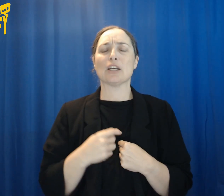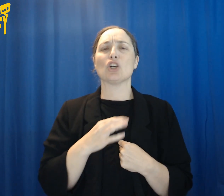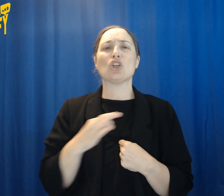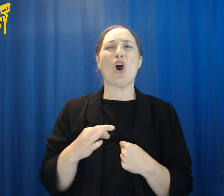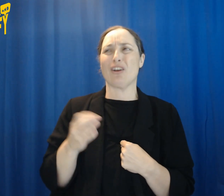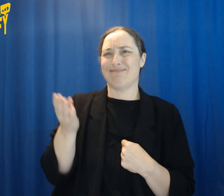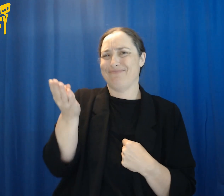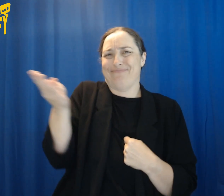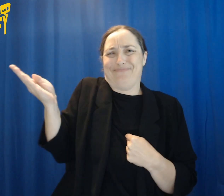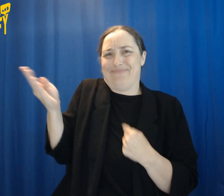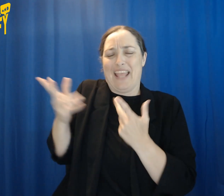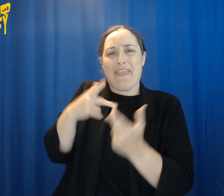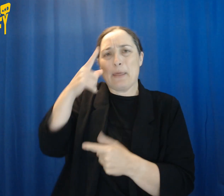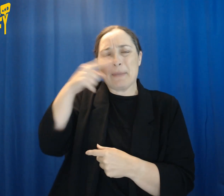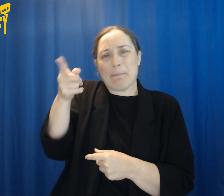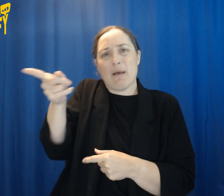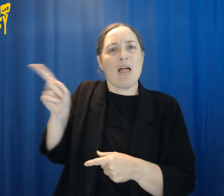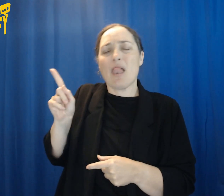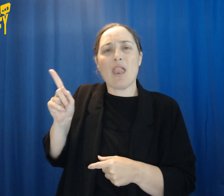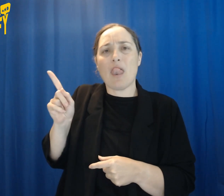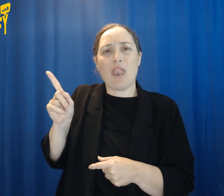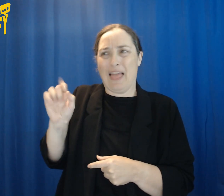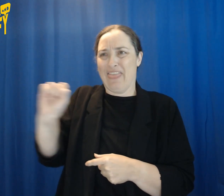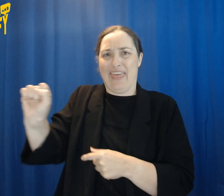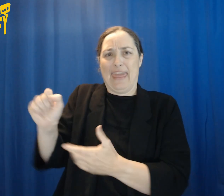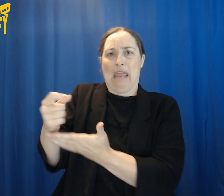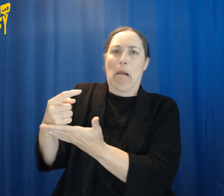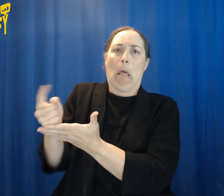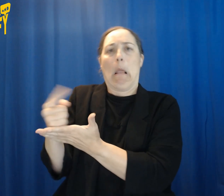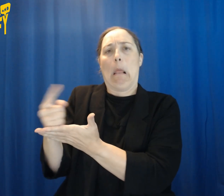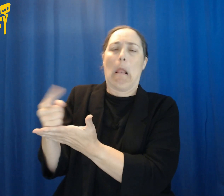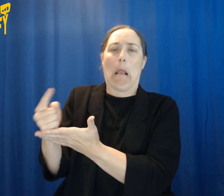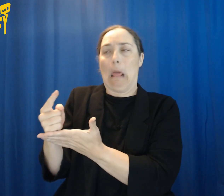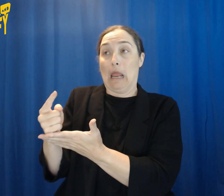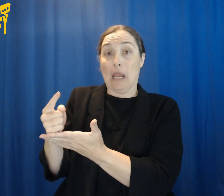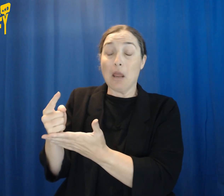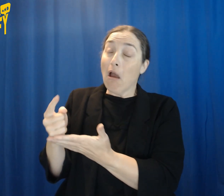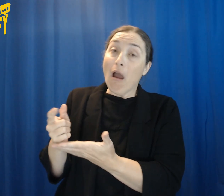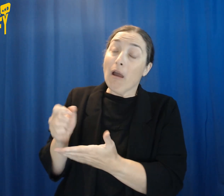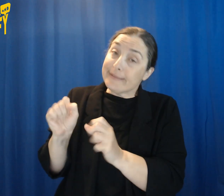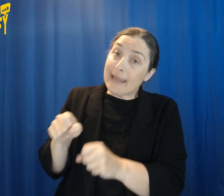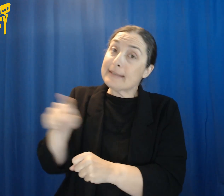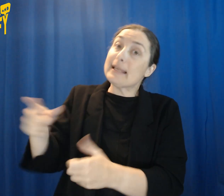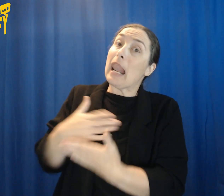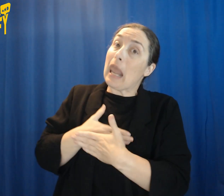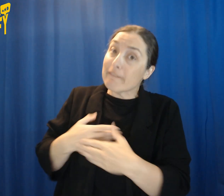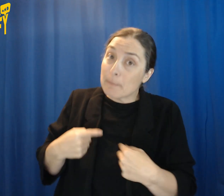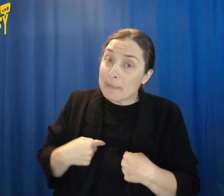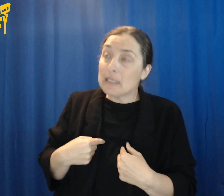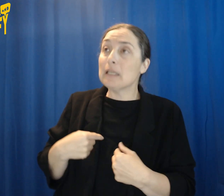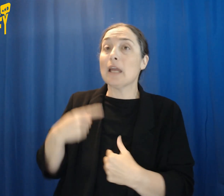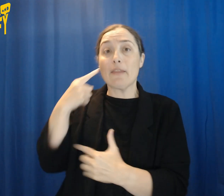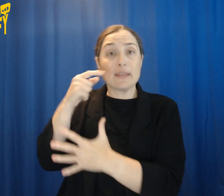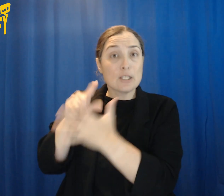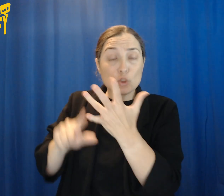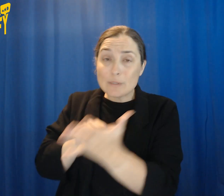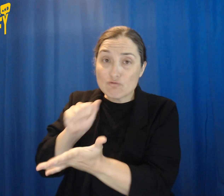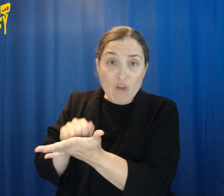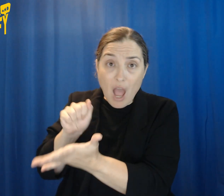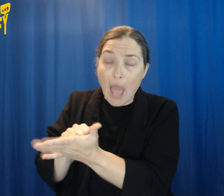of the people around me who did love me and probably in their mind thought that they were doing the best for me. But that whole